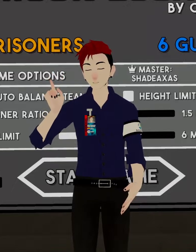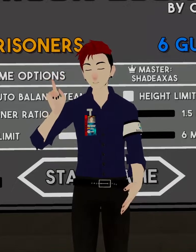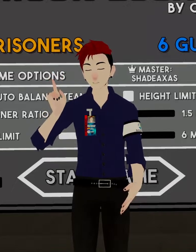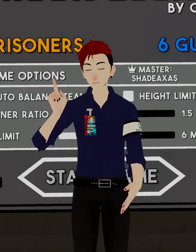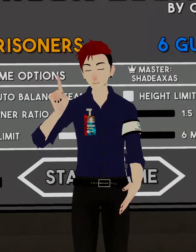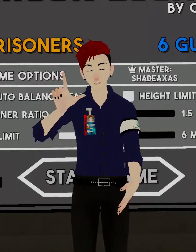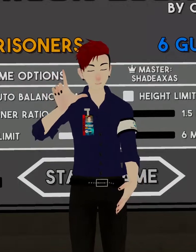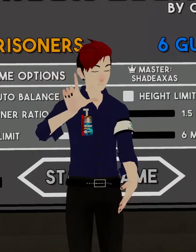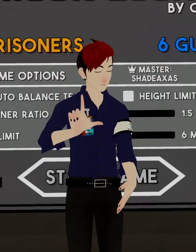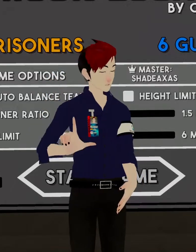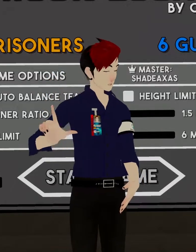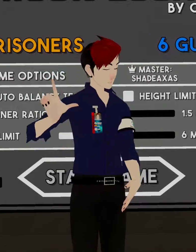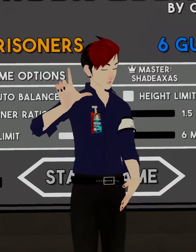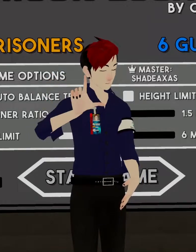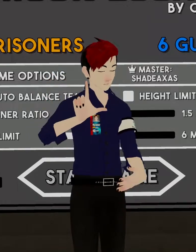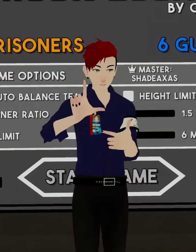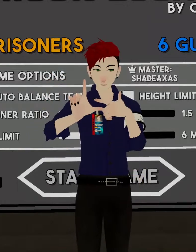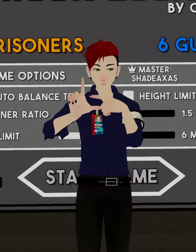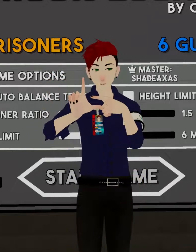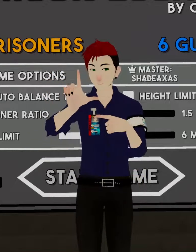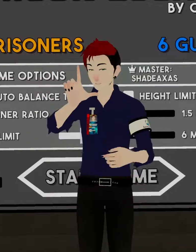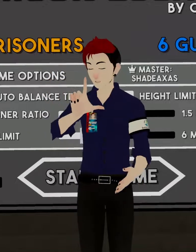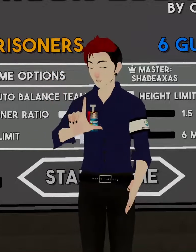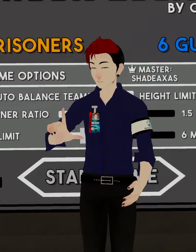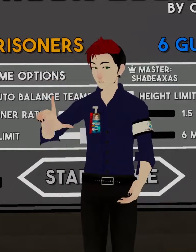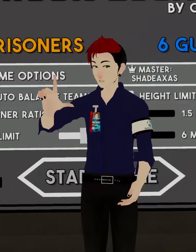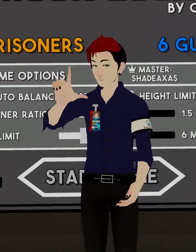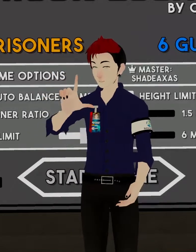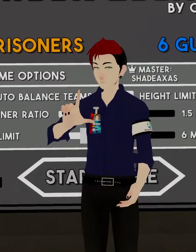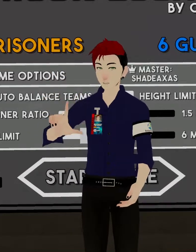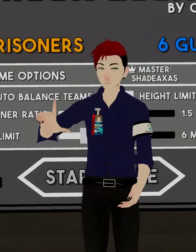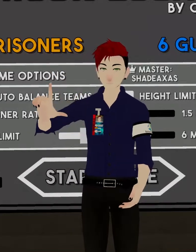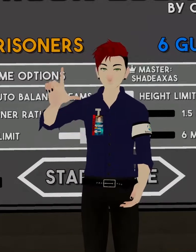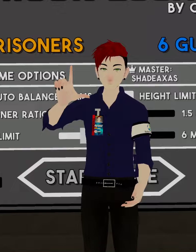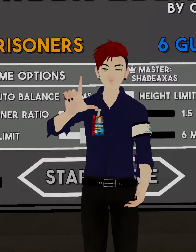There is the library, which is just an L hand that goes in a circle.